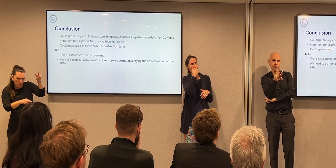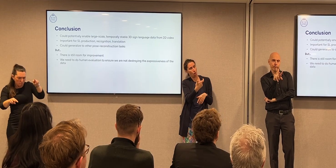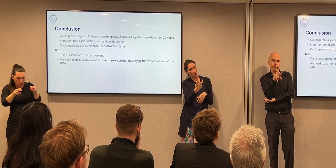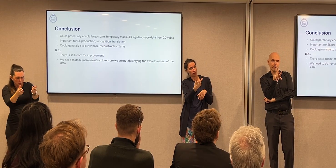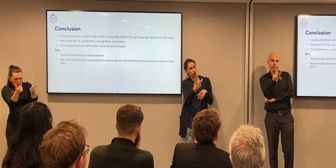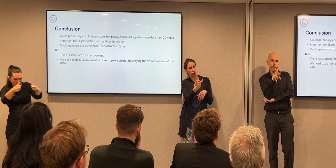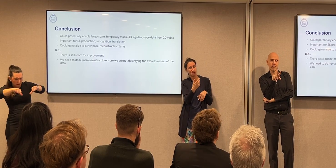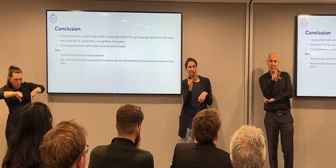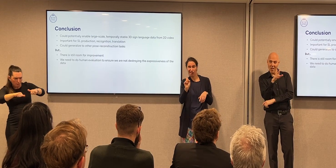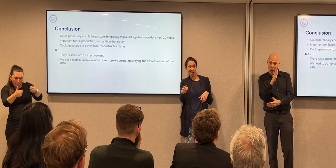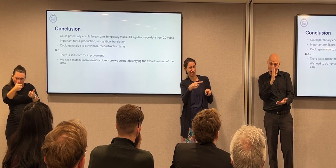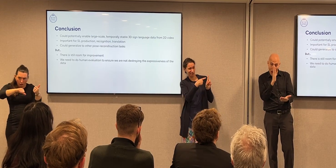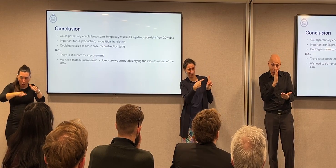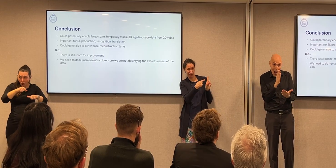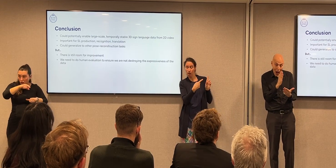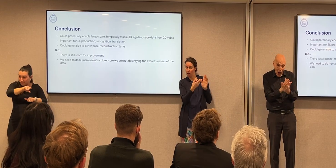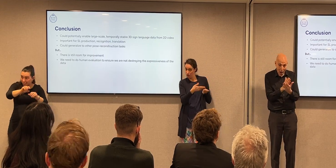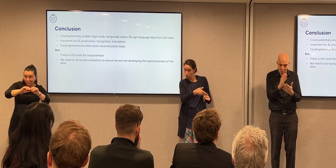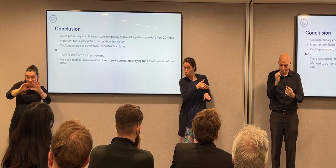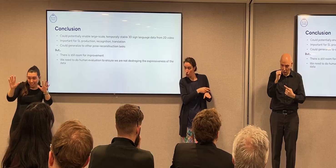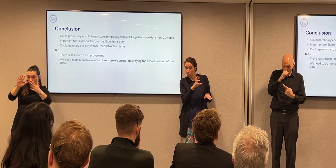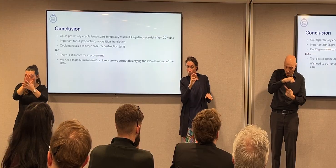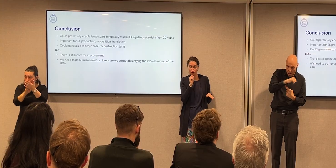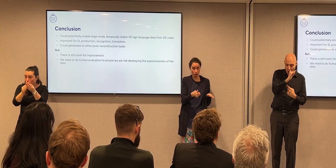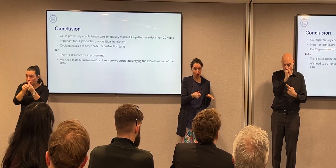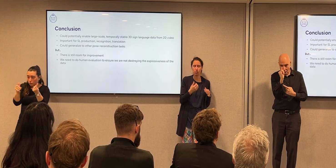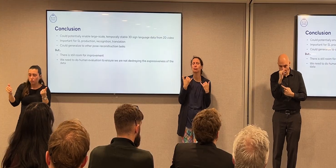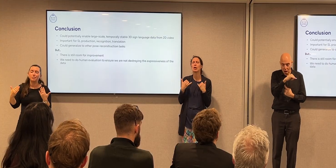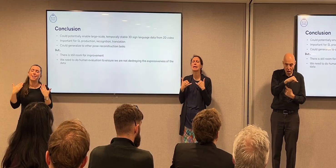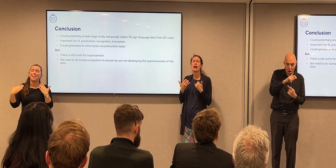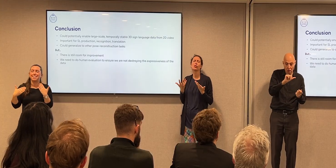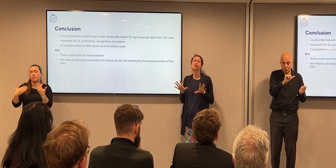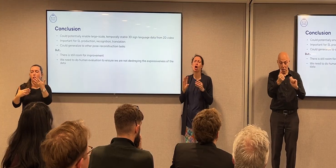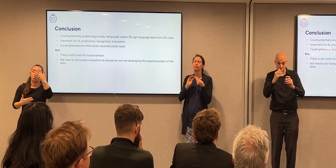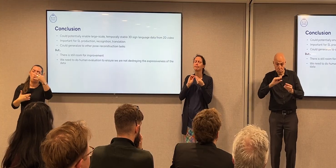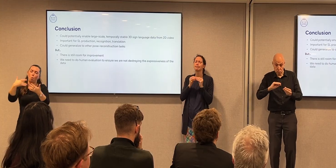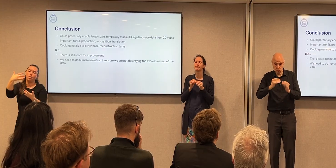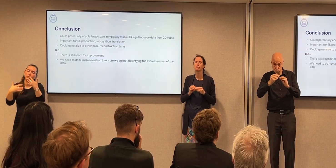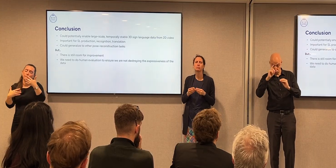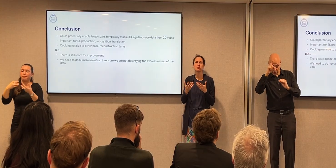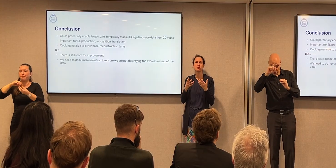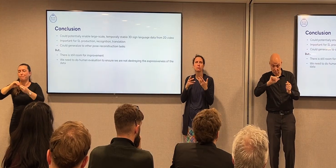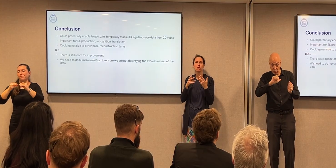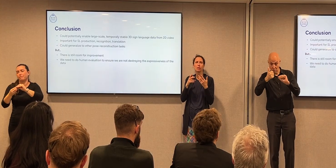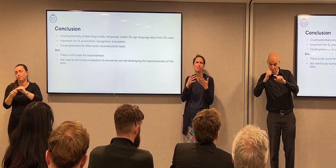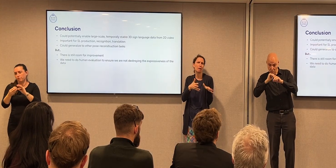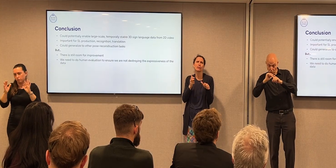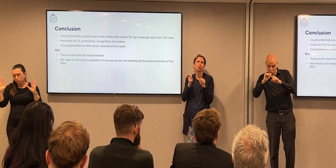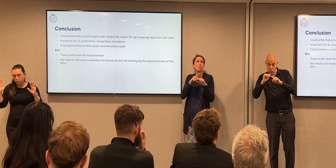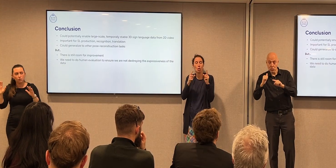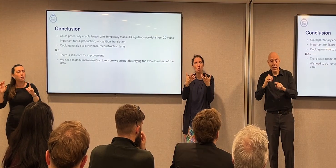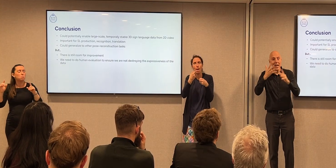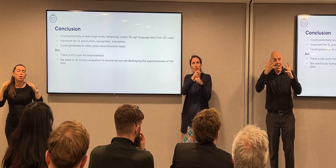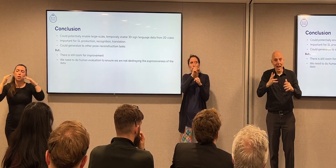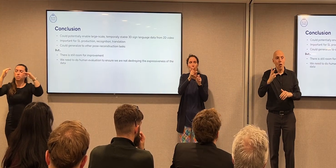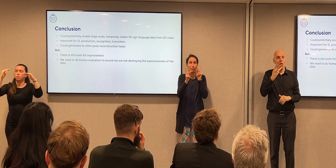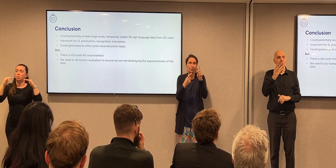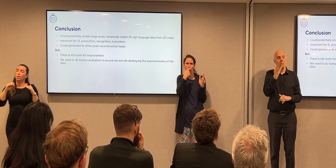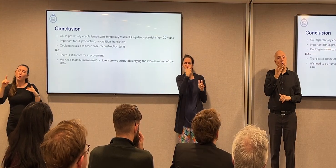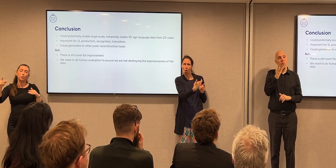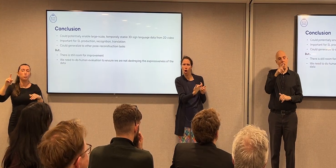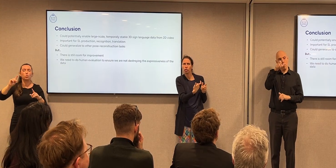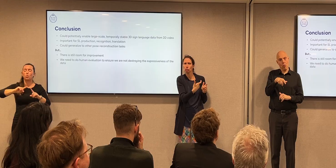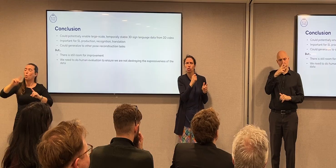improving these sequences. So now we just did quantitative because it was faster, but we want to make sure that we're not destroying